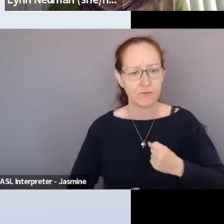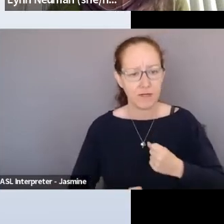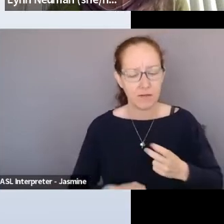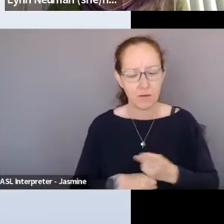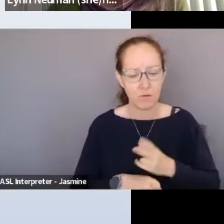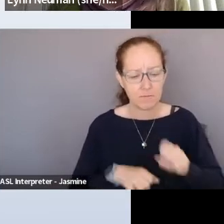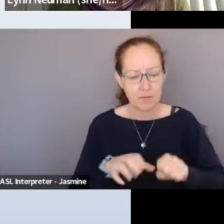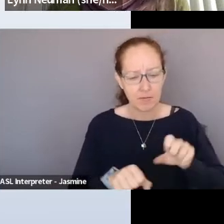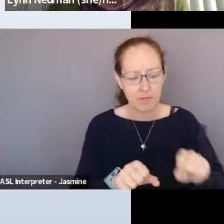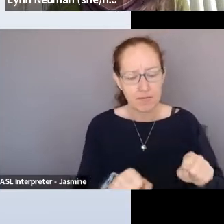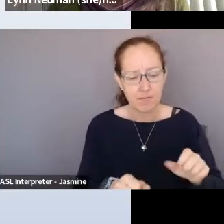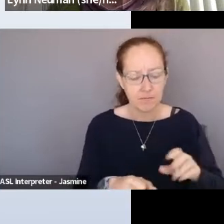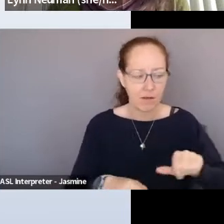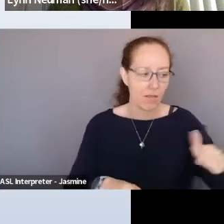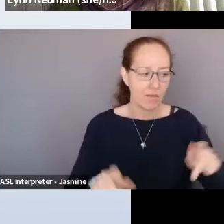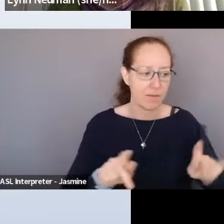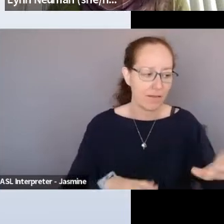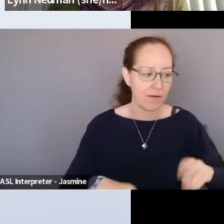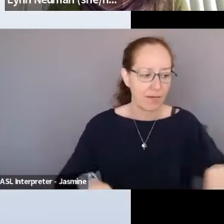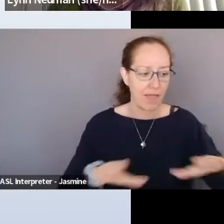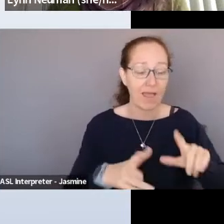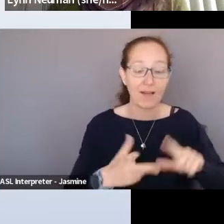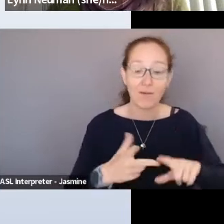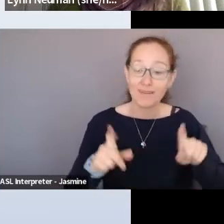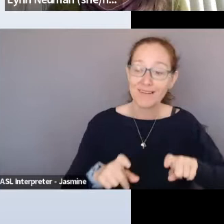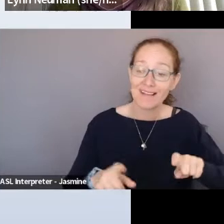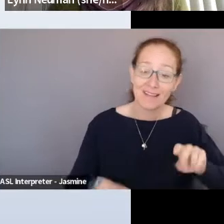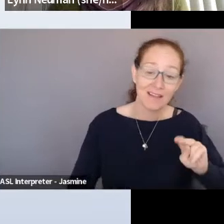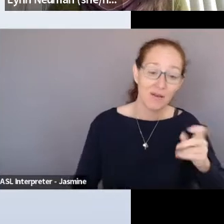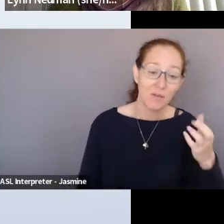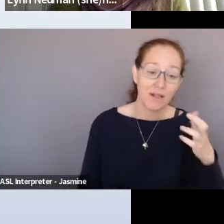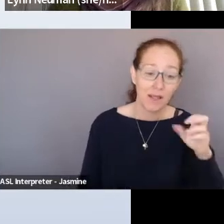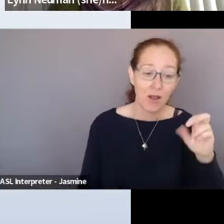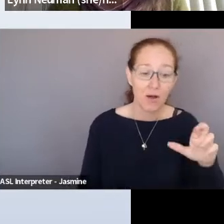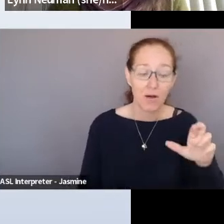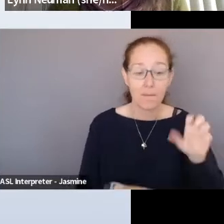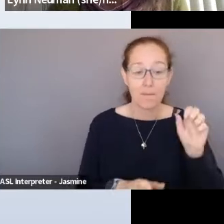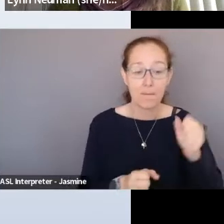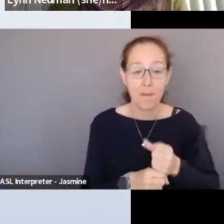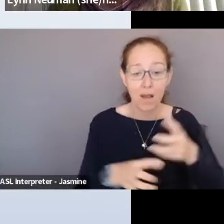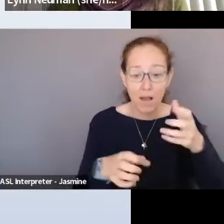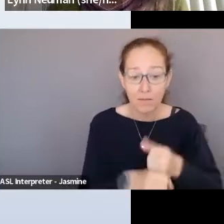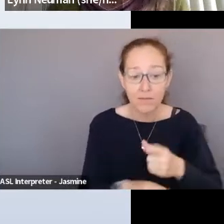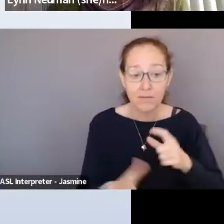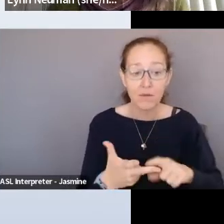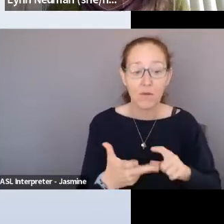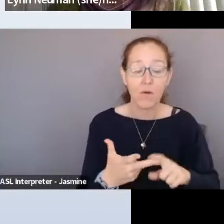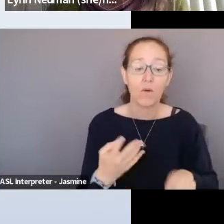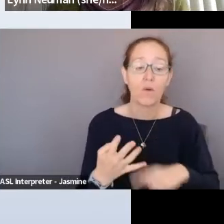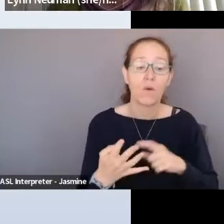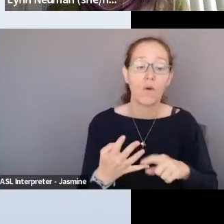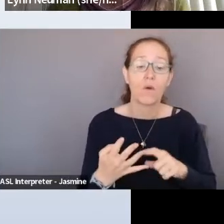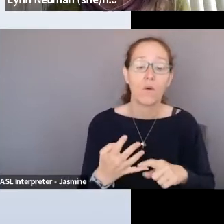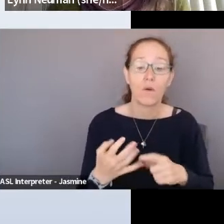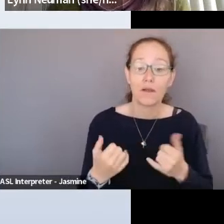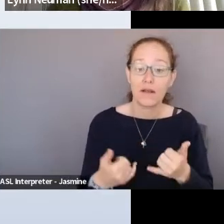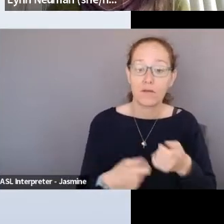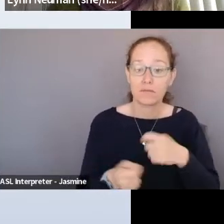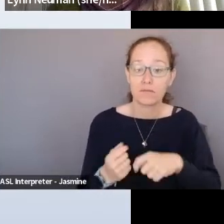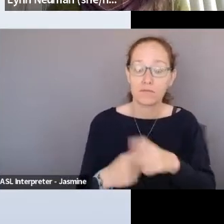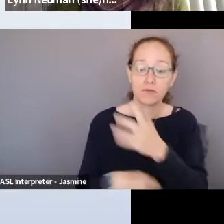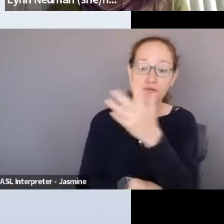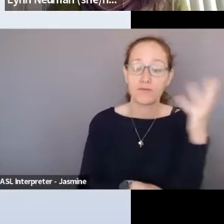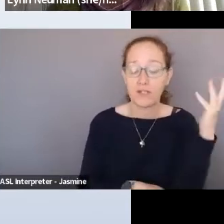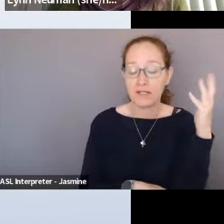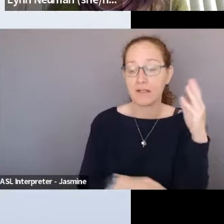testing, or today, planting tree farms for carbon capture. In 1994, President